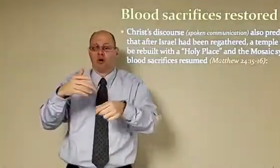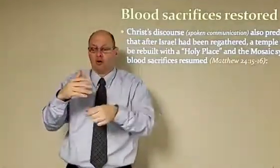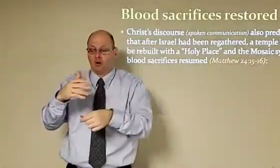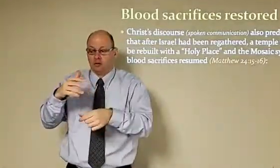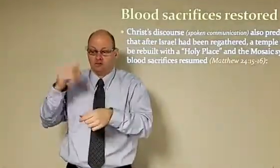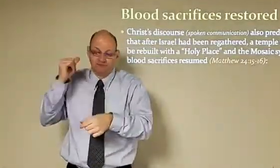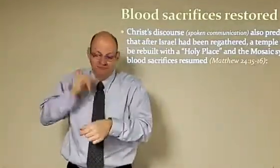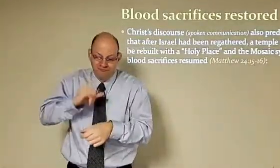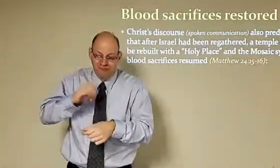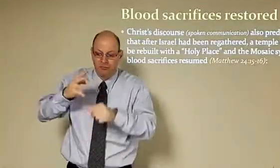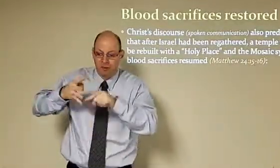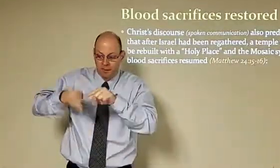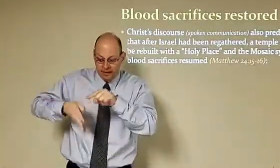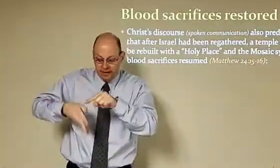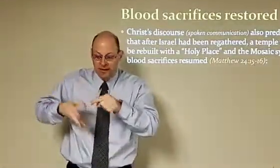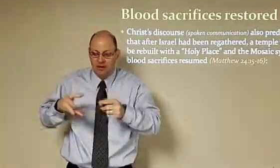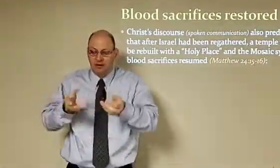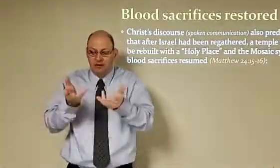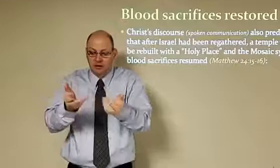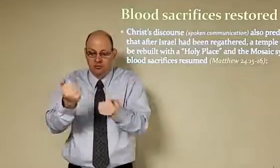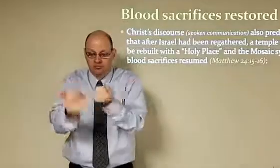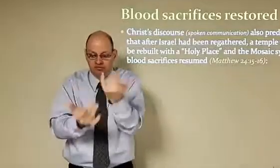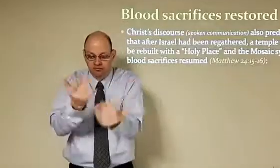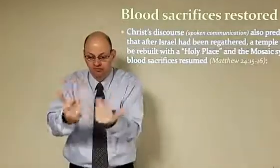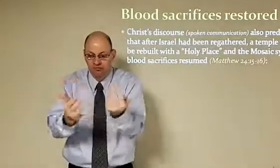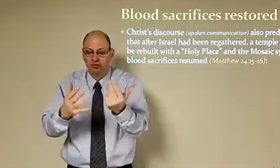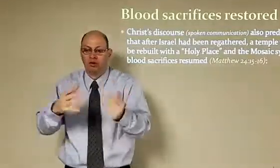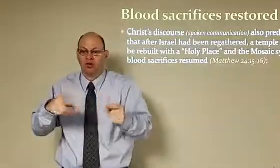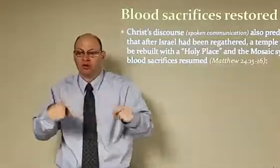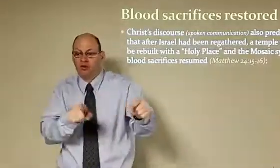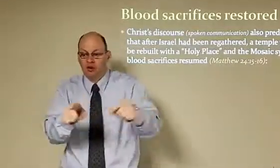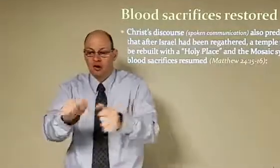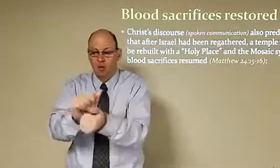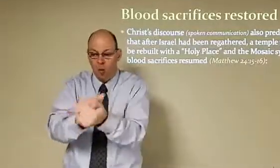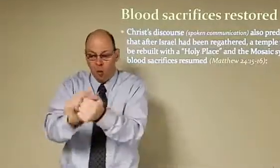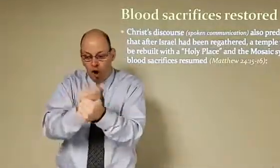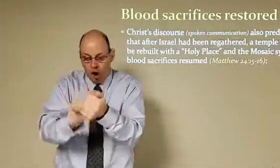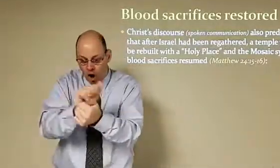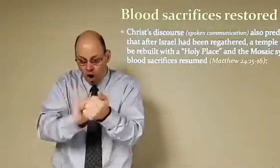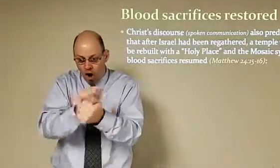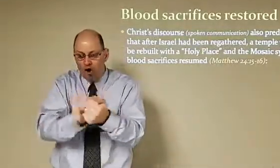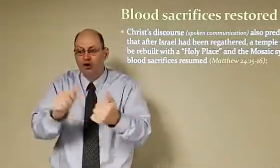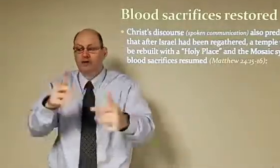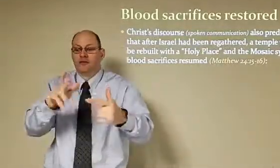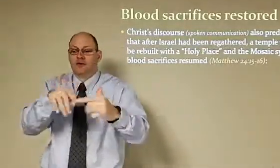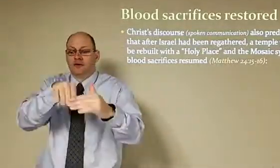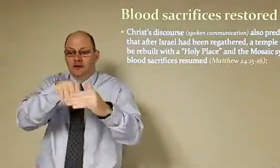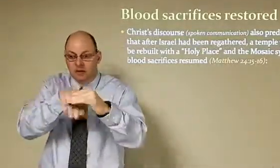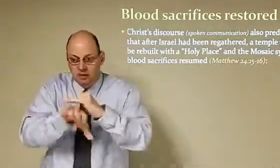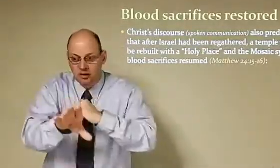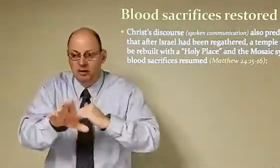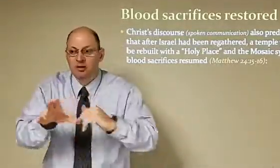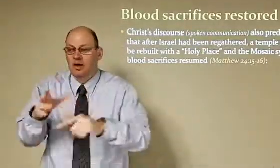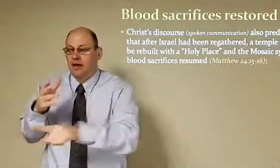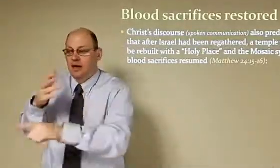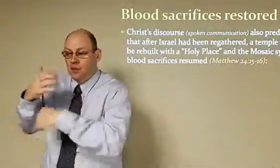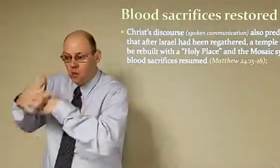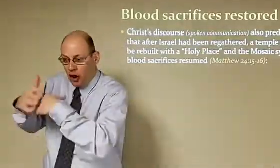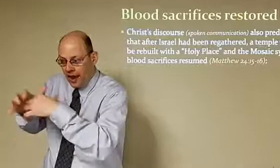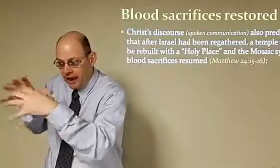and he documented all that, and how, you know, the animals would be, you know, sacrificed, how they would be clean,